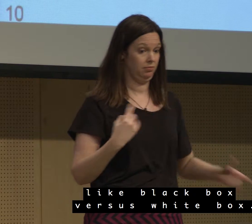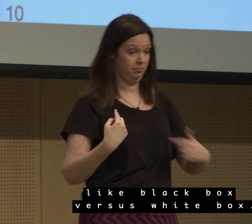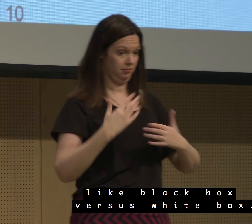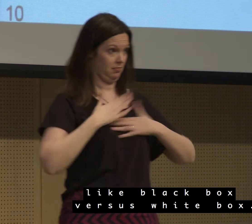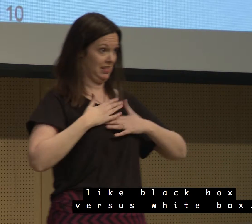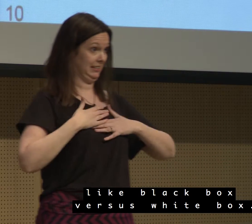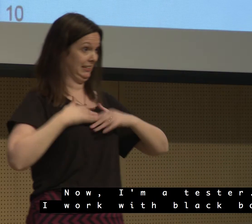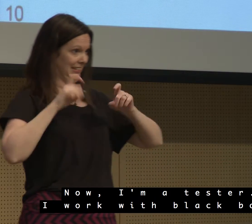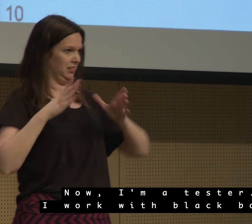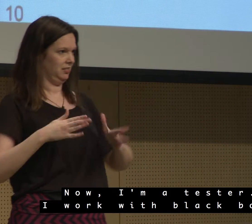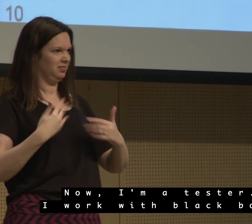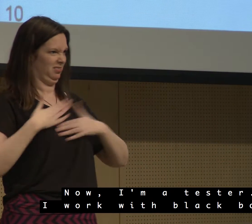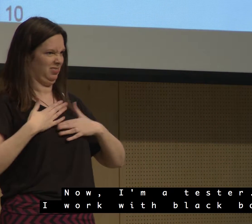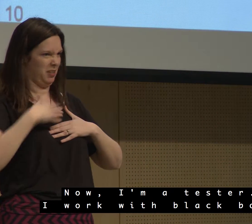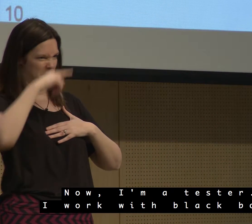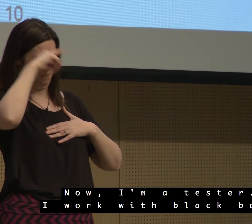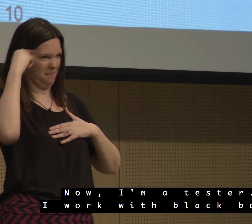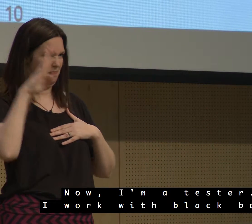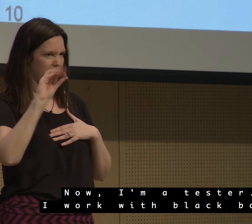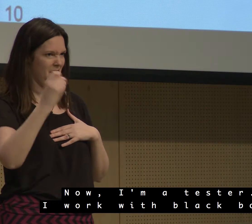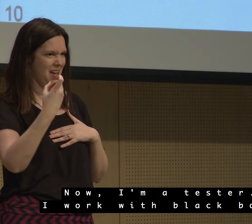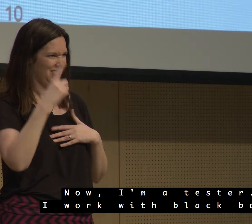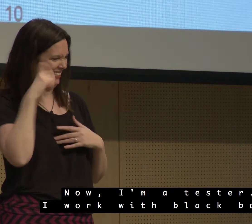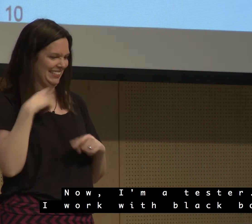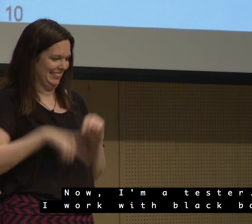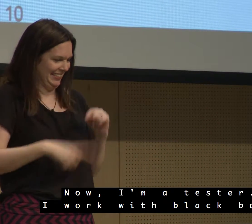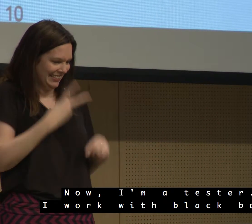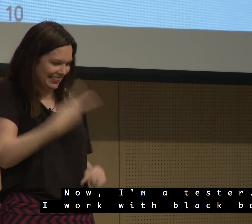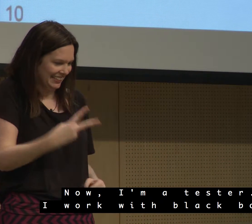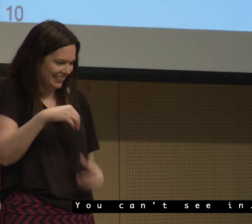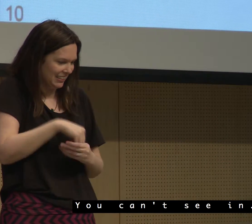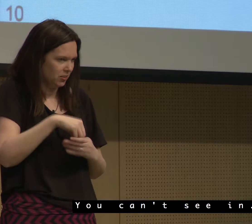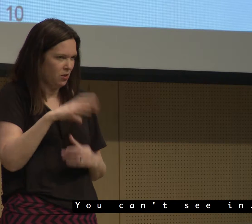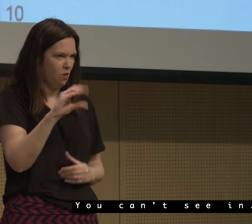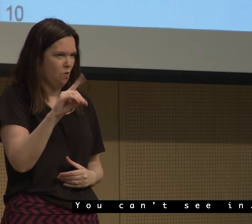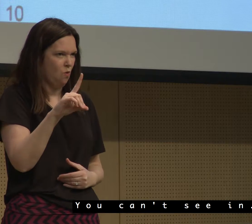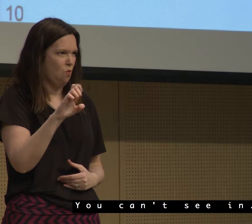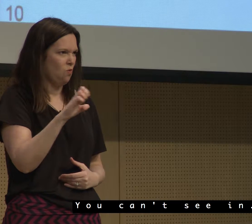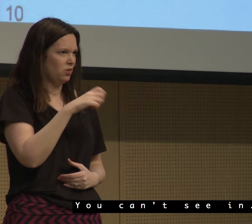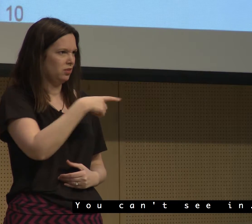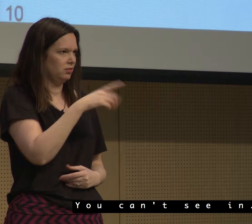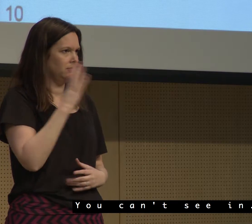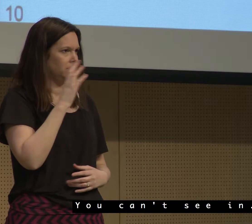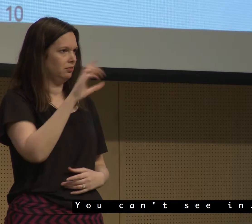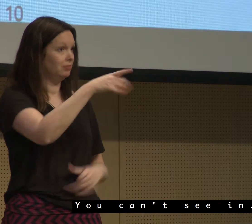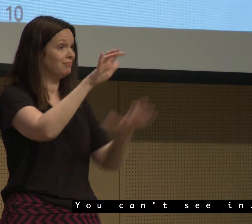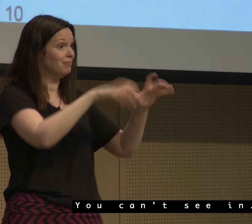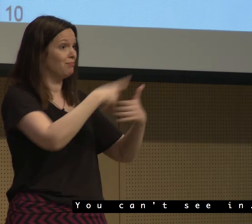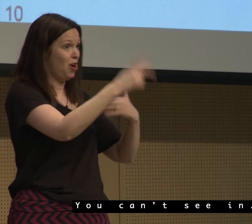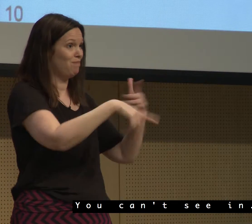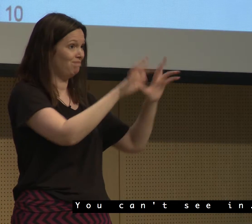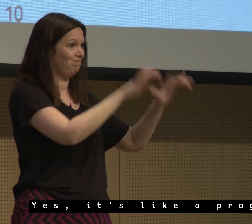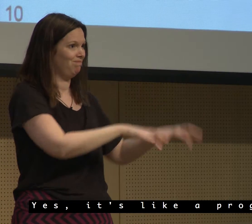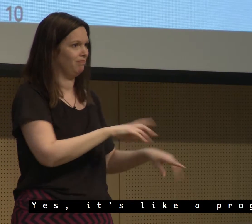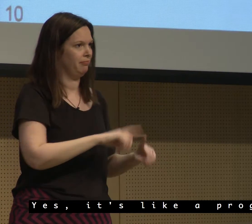versus white box. Now, I'm a tester. I work with black box. You can't see in. Yes, it's